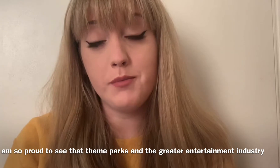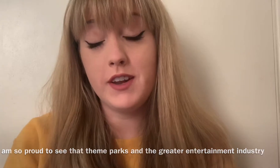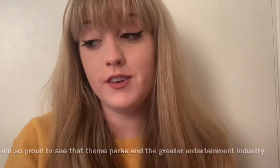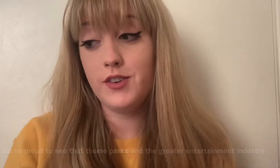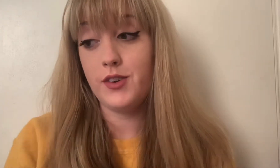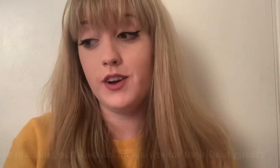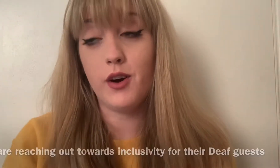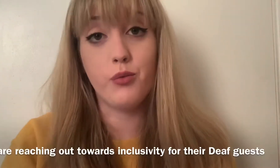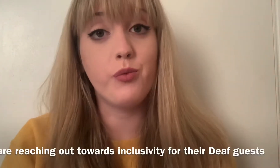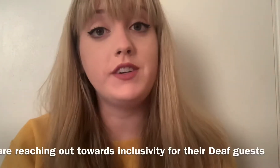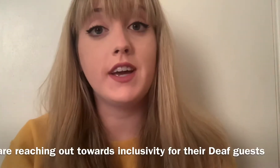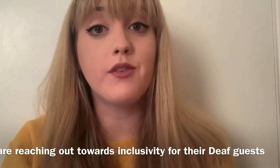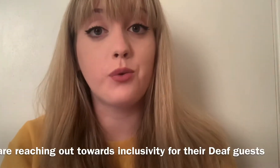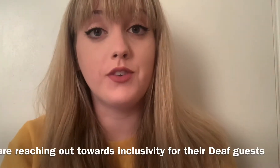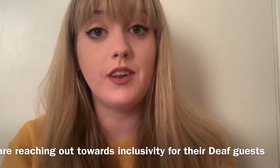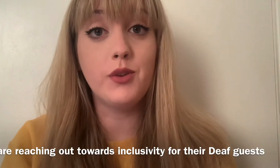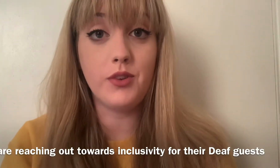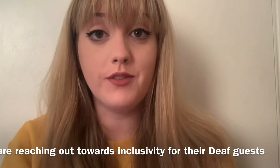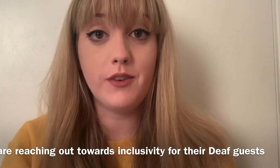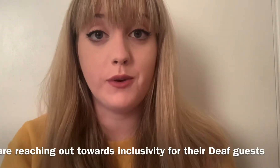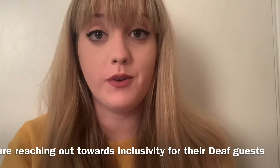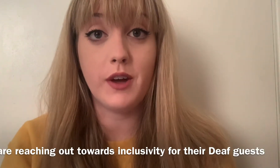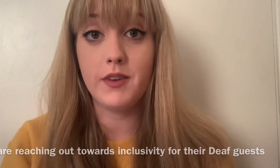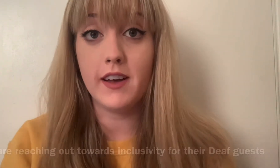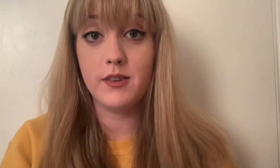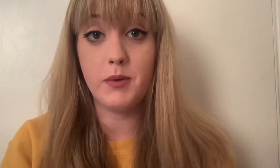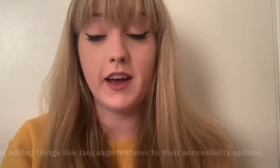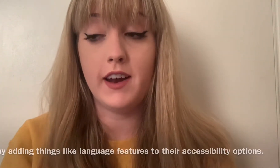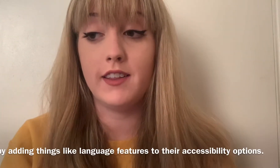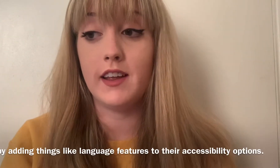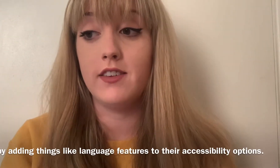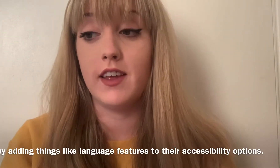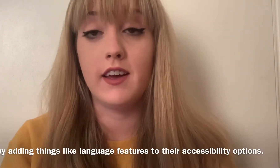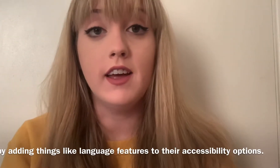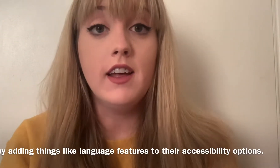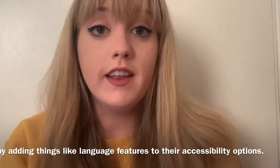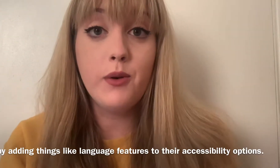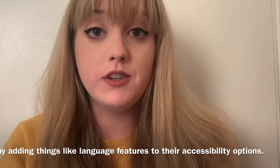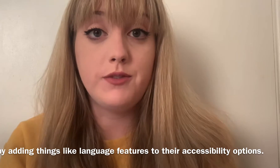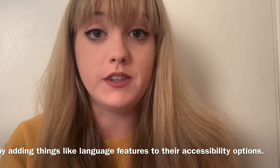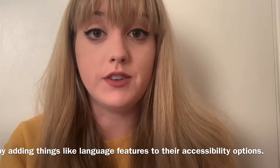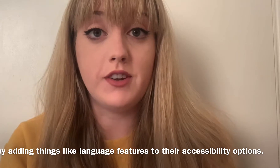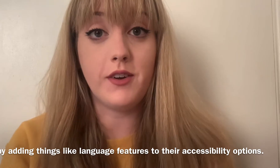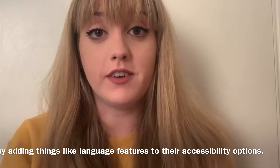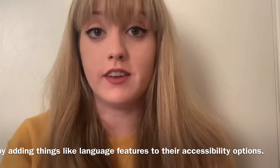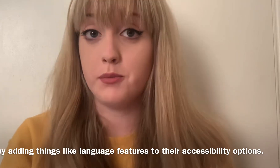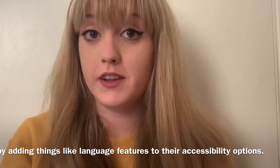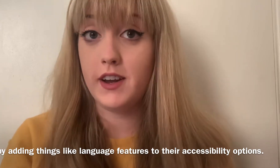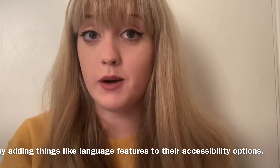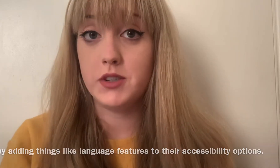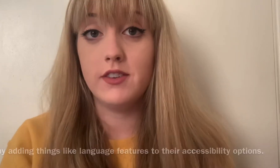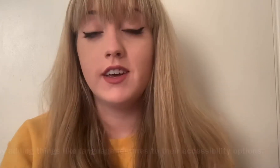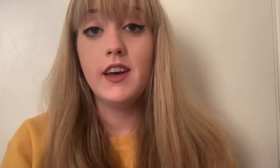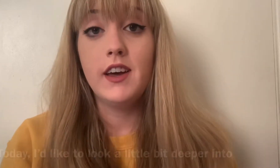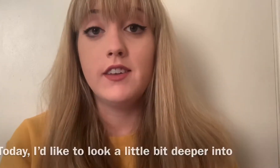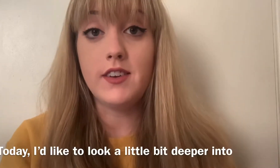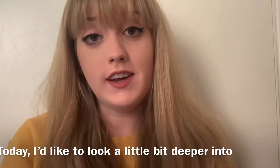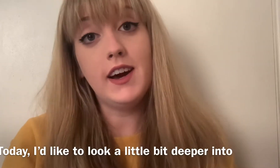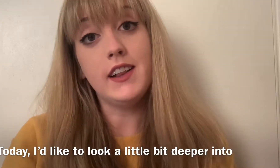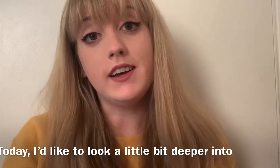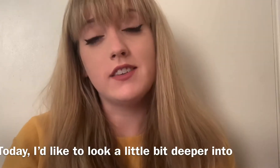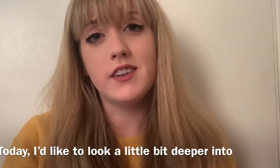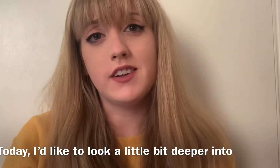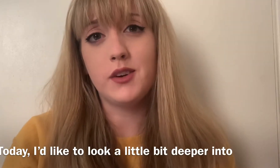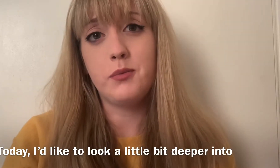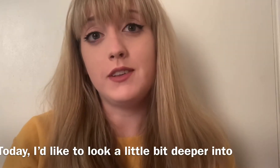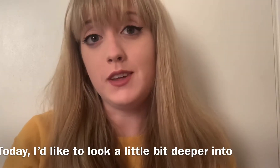entertainment industry are reaching out towards inclusivity for their deaf guests by adding things like language features to their accessibility options. Today,